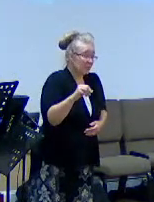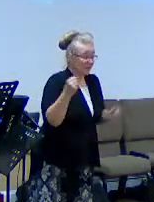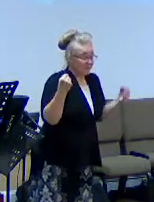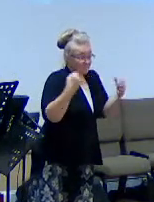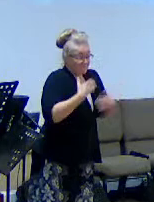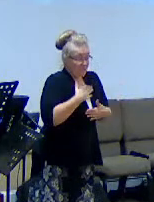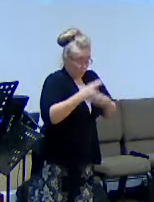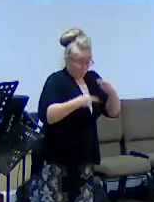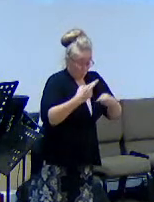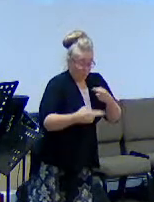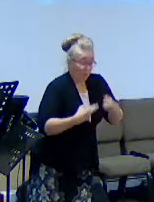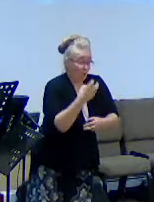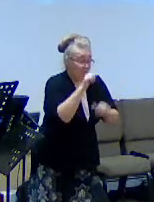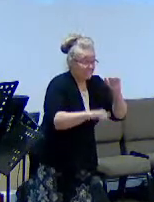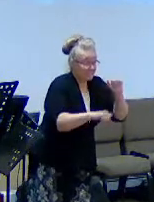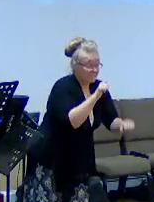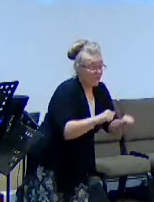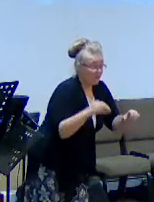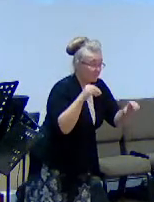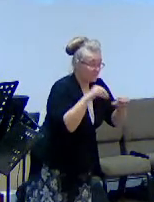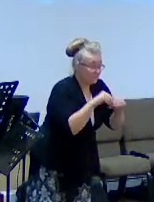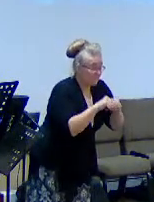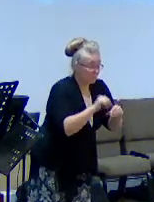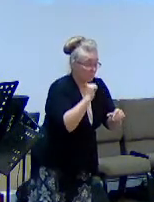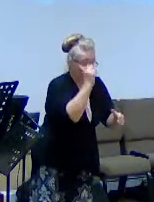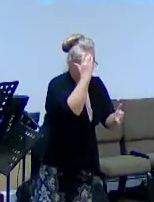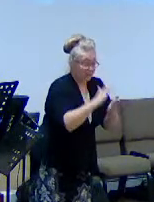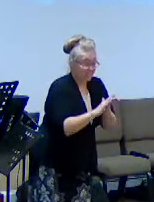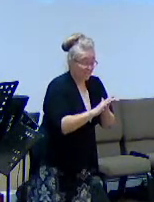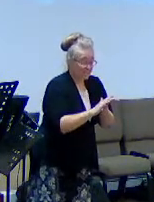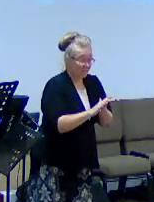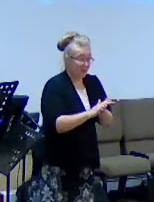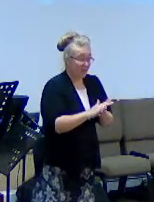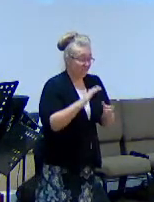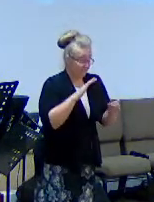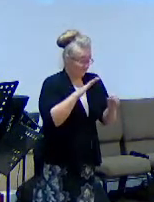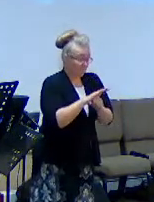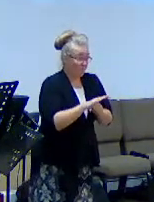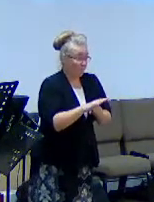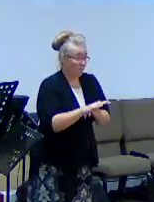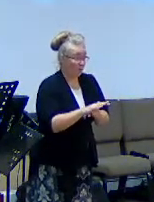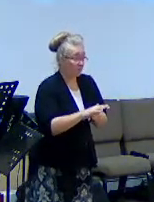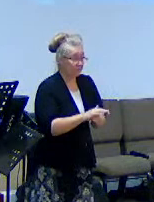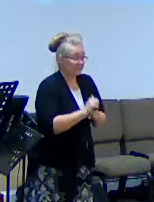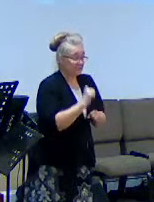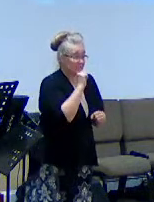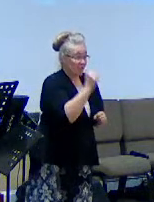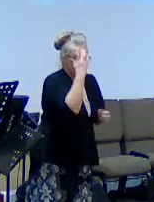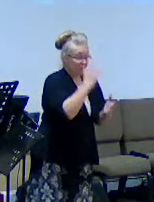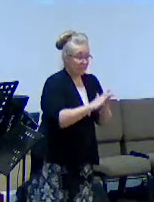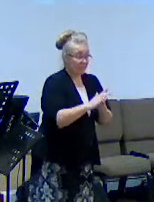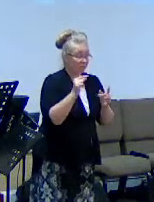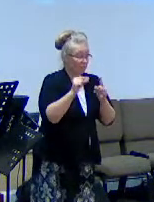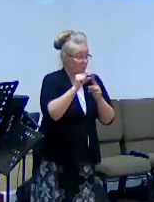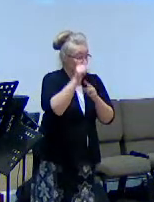with unbelief, insulated with deception from the Word of God, and they will believe everything else but the Word of God.